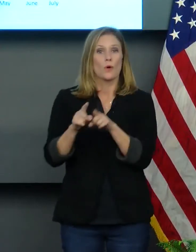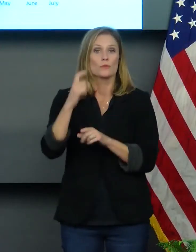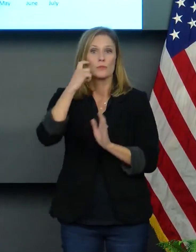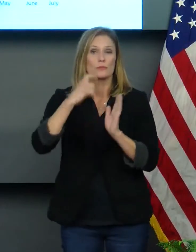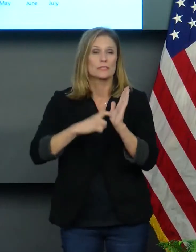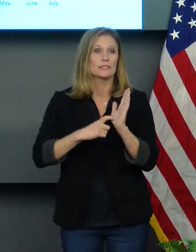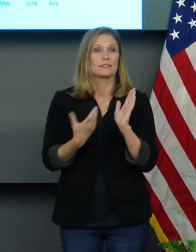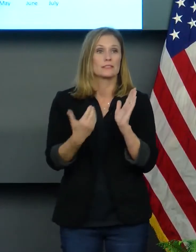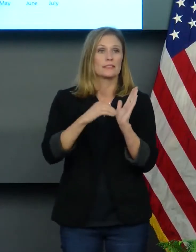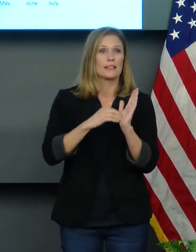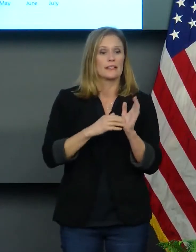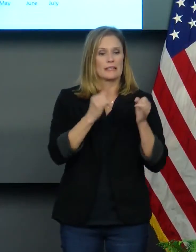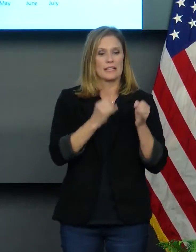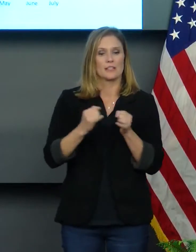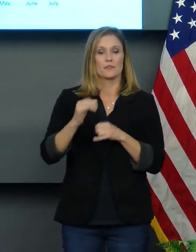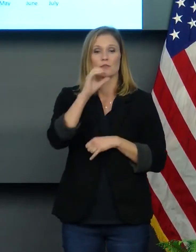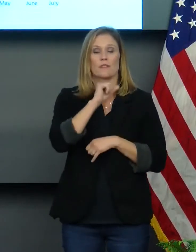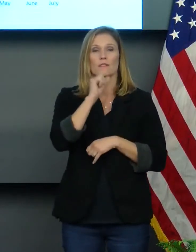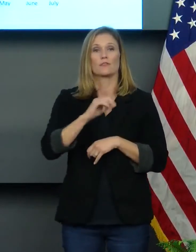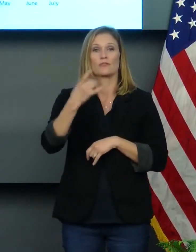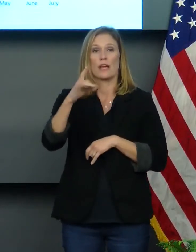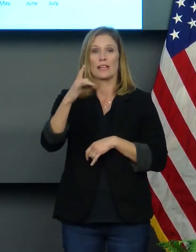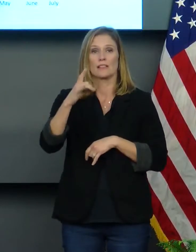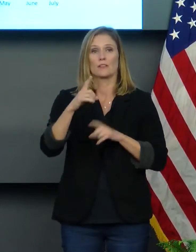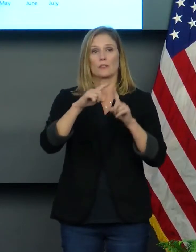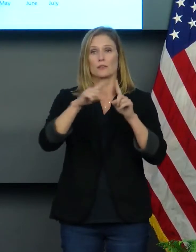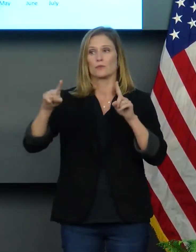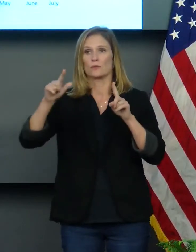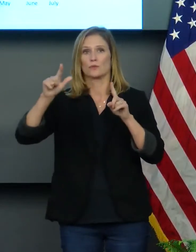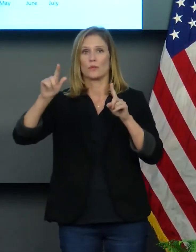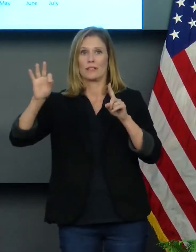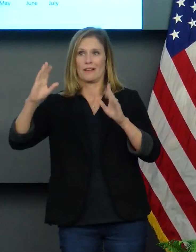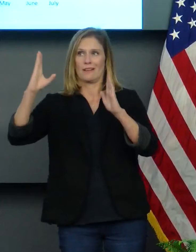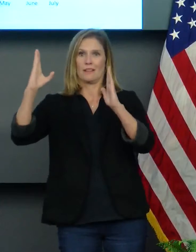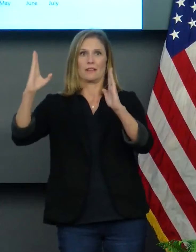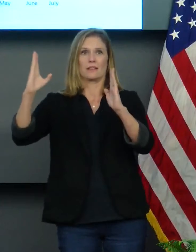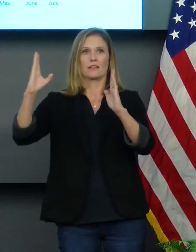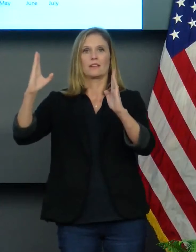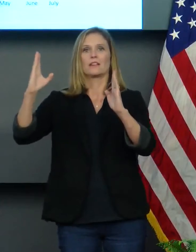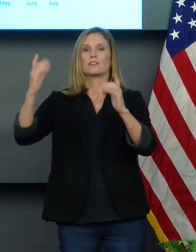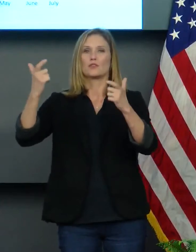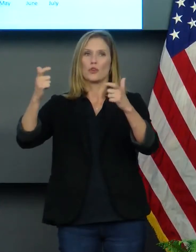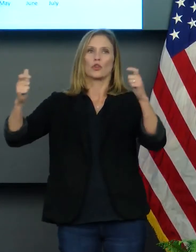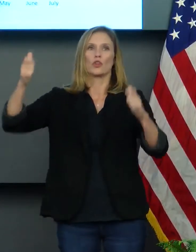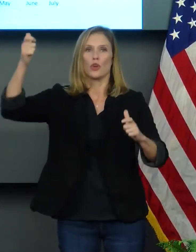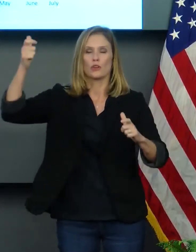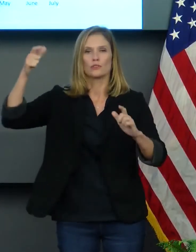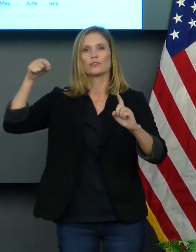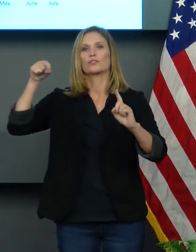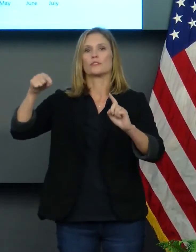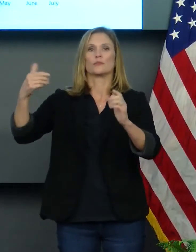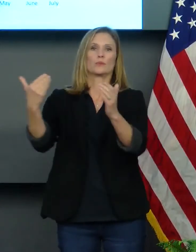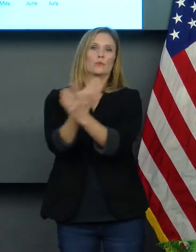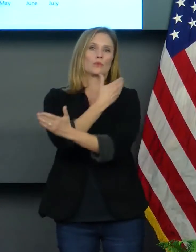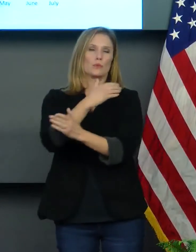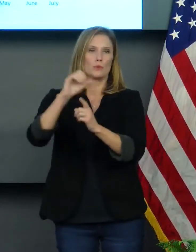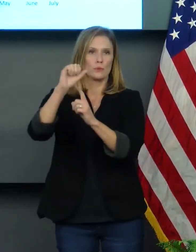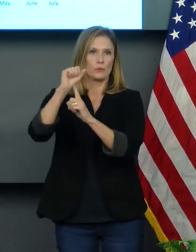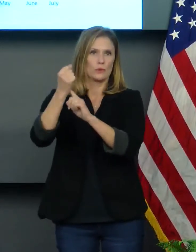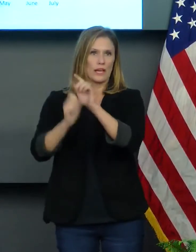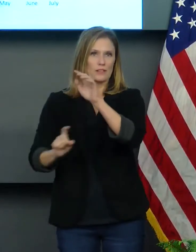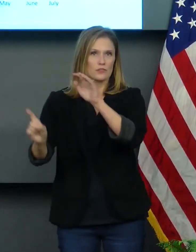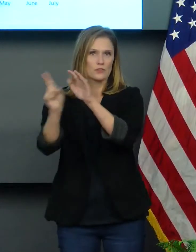yet again, individuals aged 18 through 29 represent the largest share of new cases